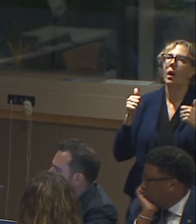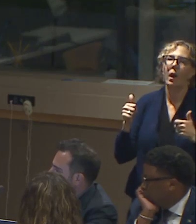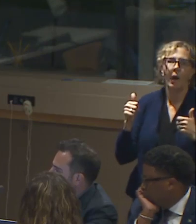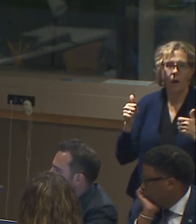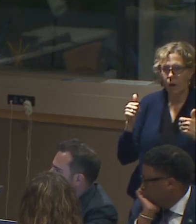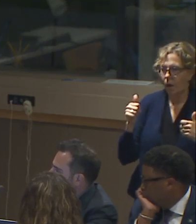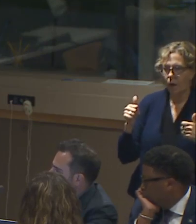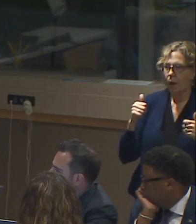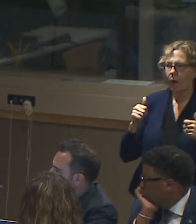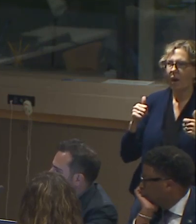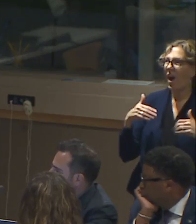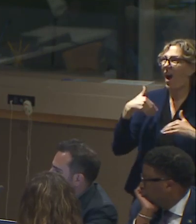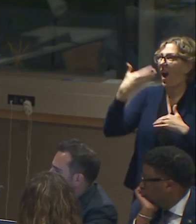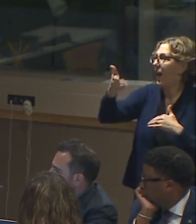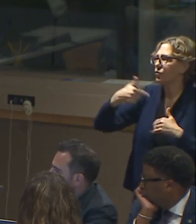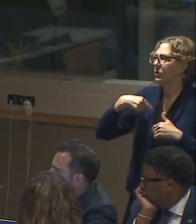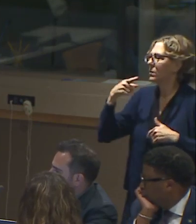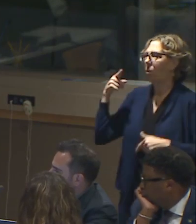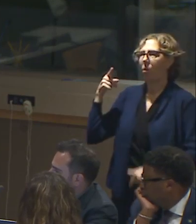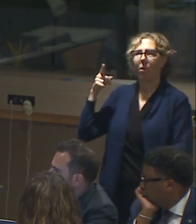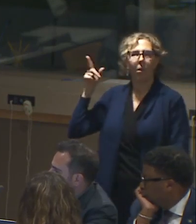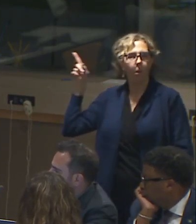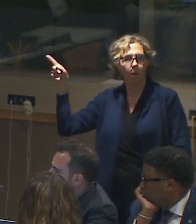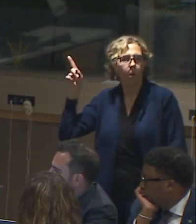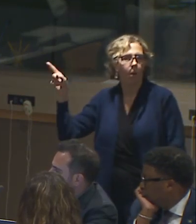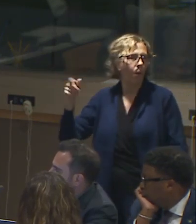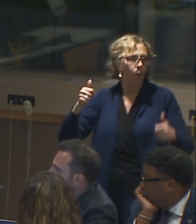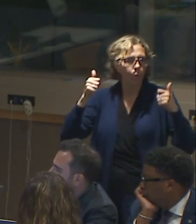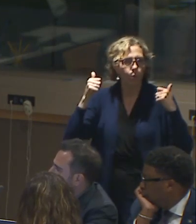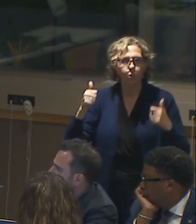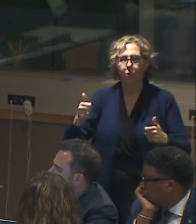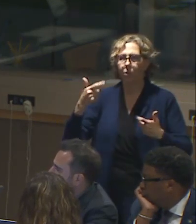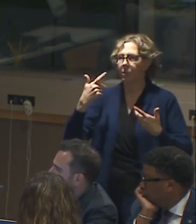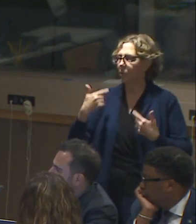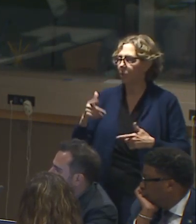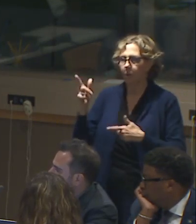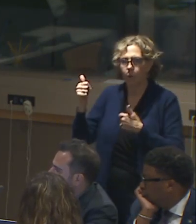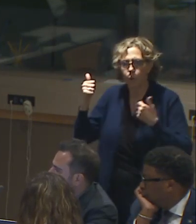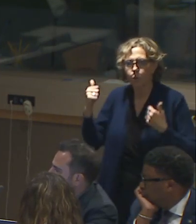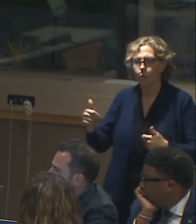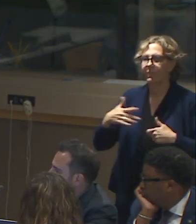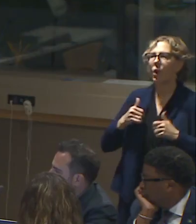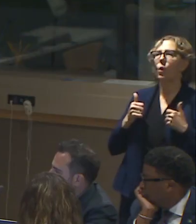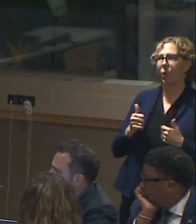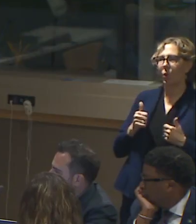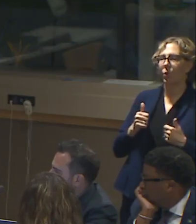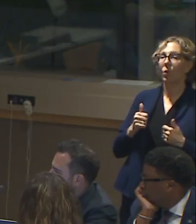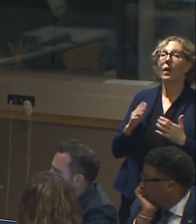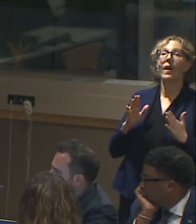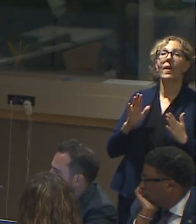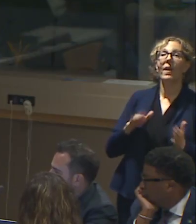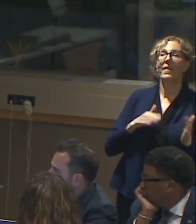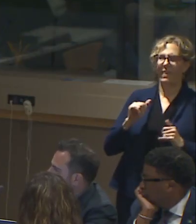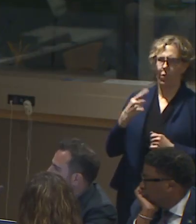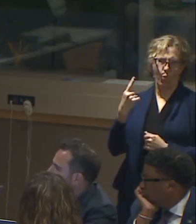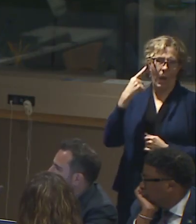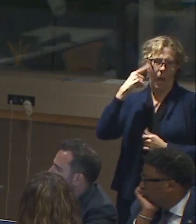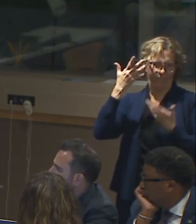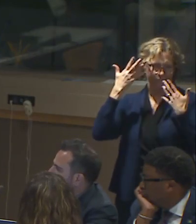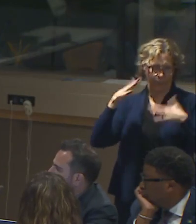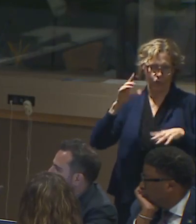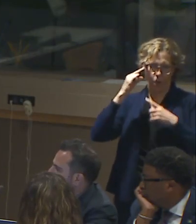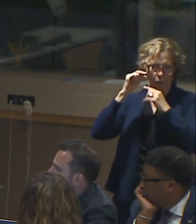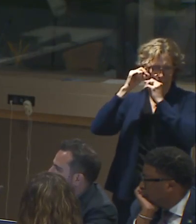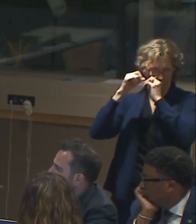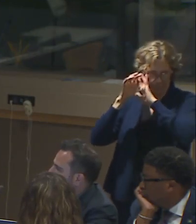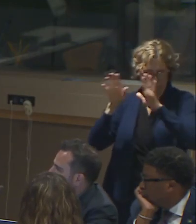was telling everyone what a wonderful healthcare experience I had. Then I had to go back a week later to do the other eye.